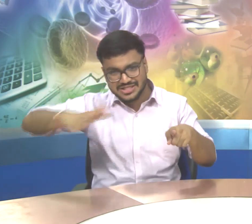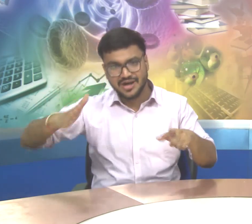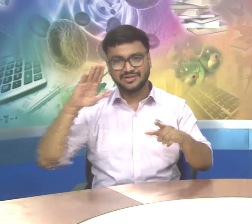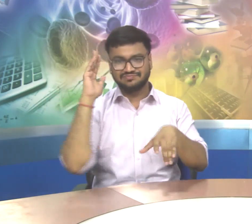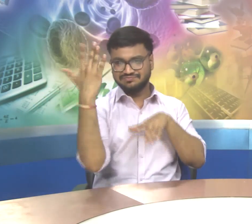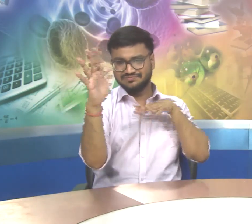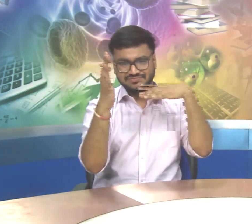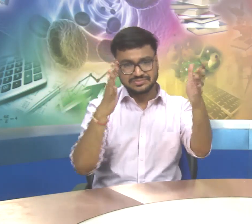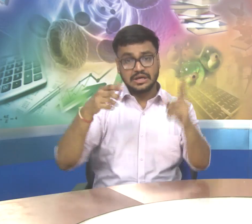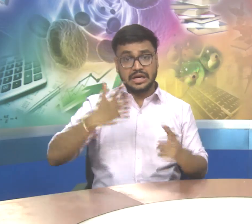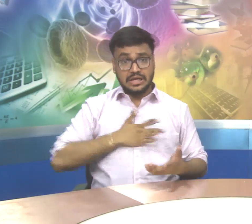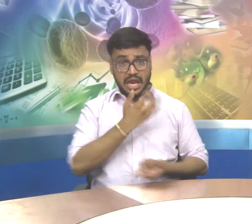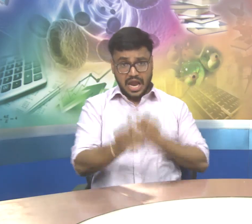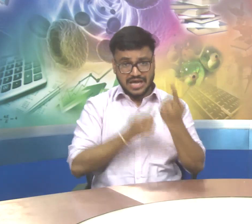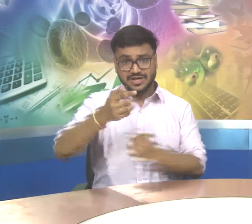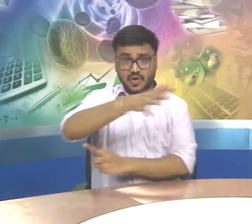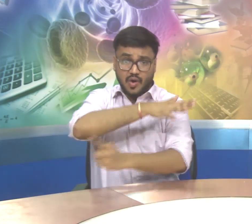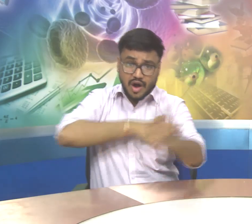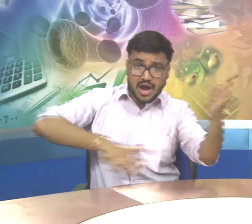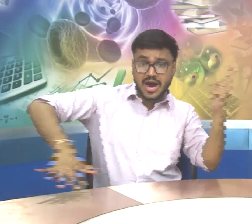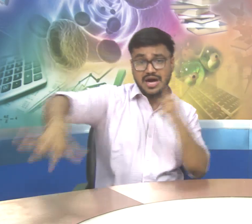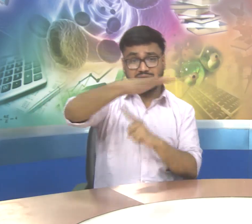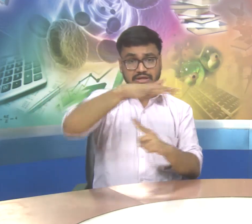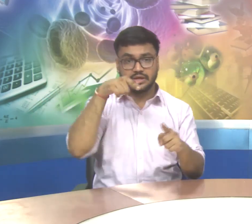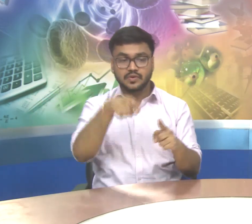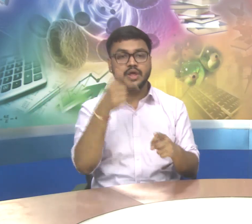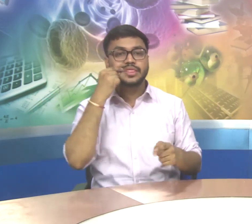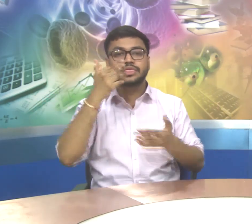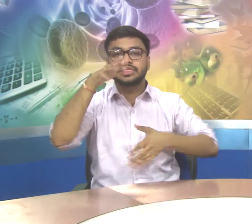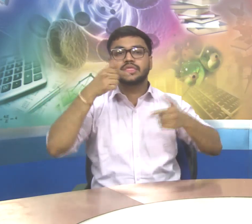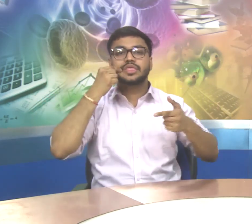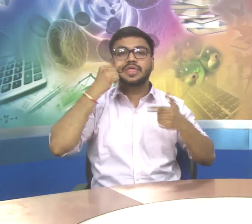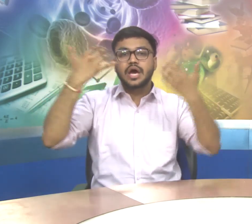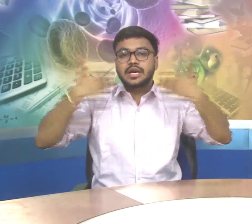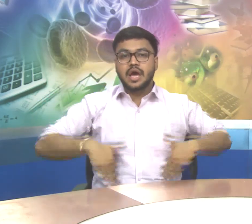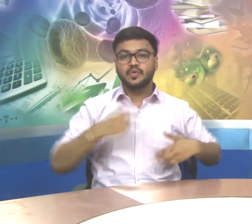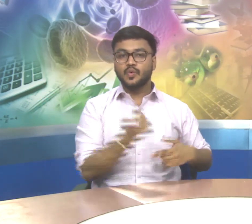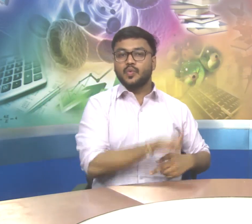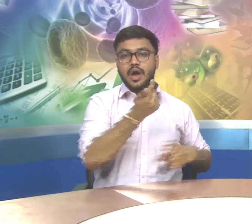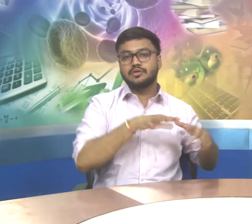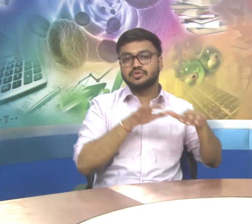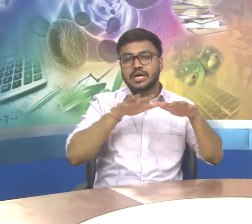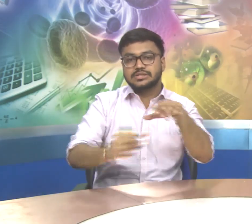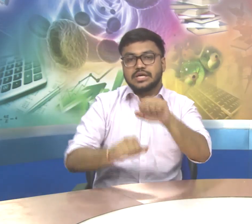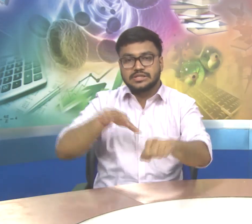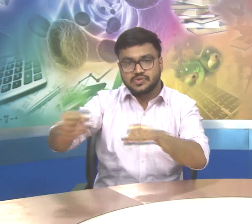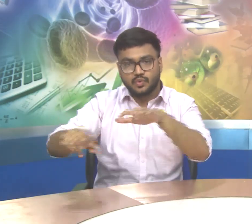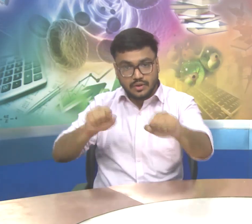include mountains, desert, forest, grassland, etc. Humans